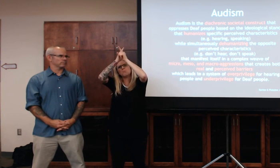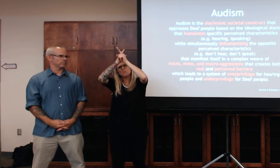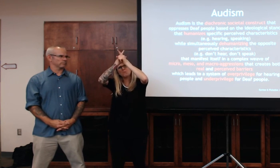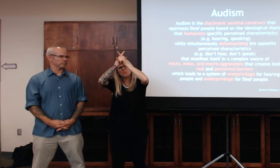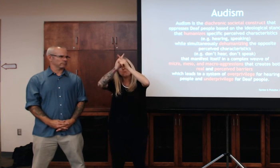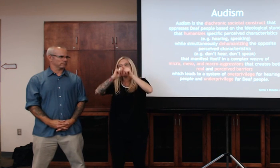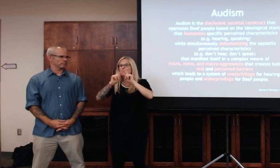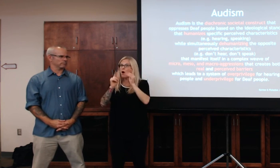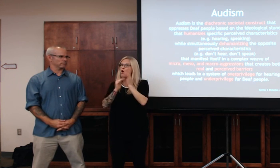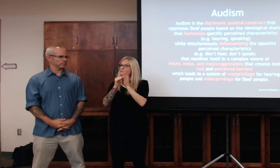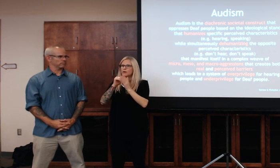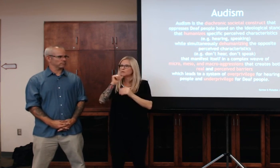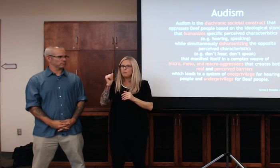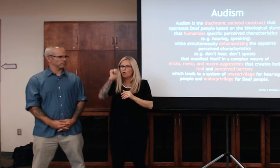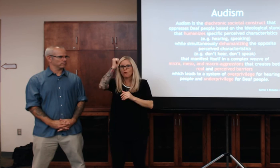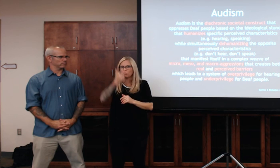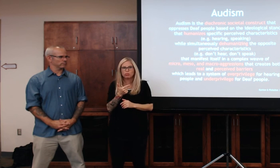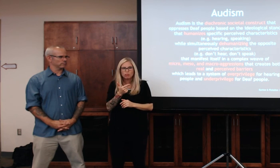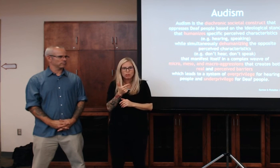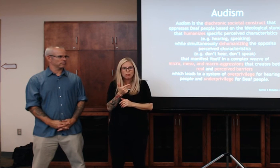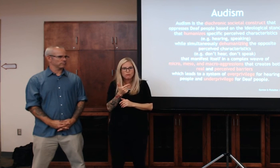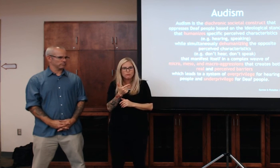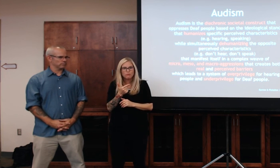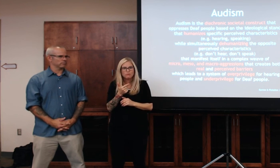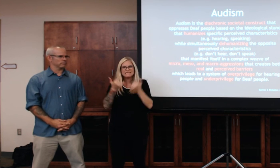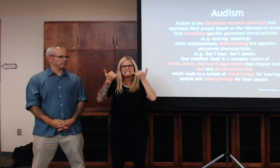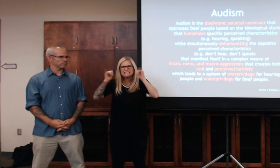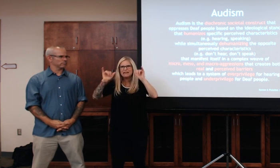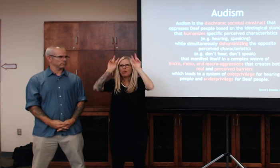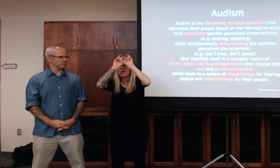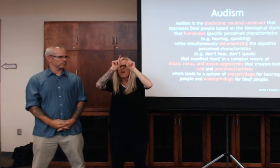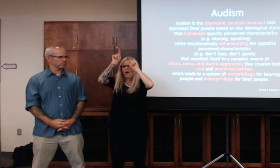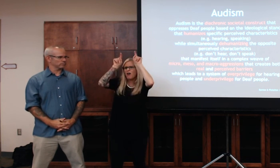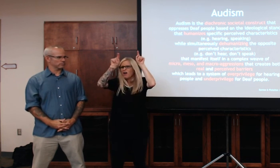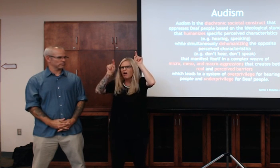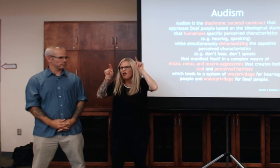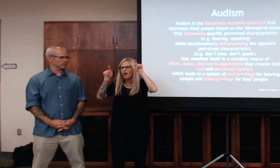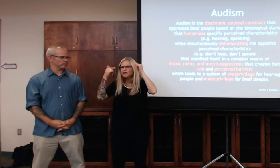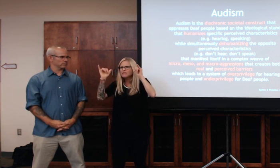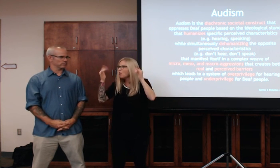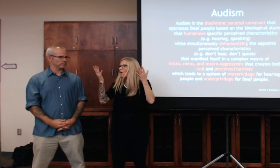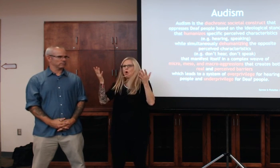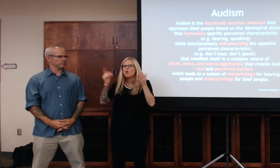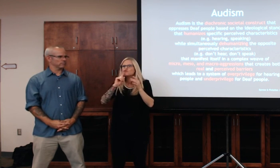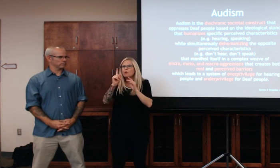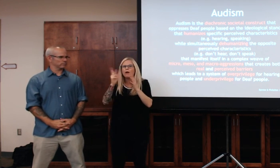our construct is a little more accurate, but usually it's not everything. There's still certain things in there that are incorrect.